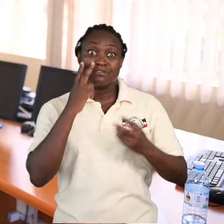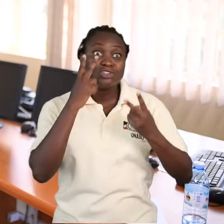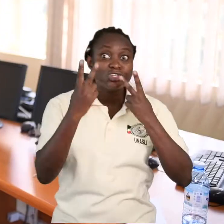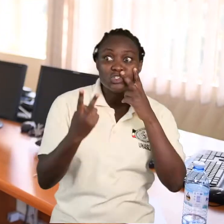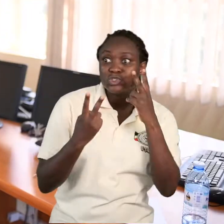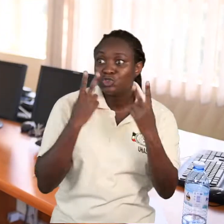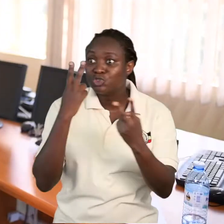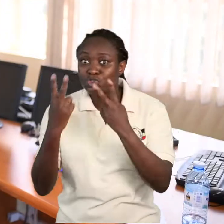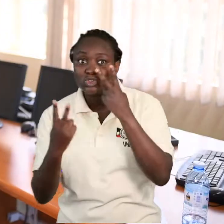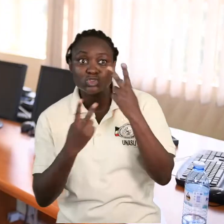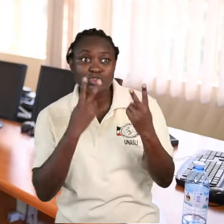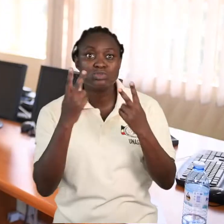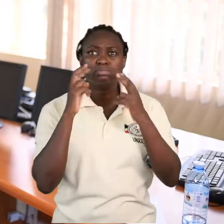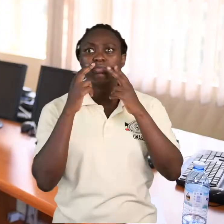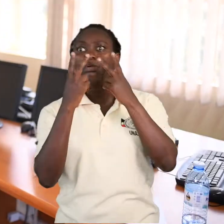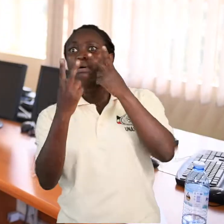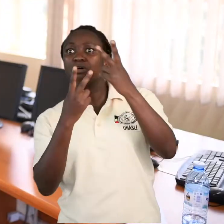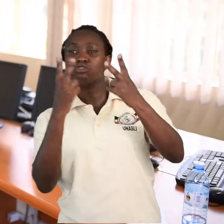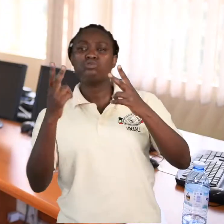visual communication.